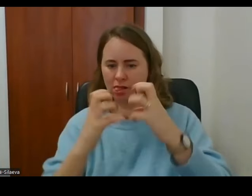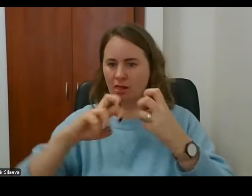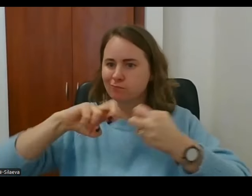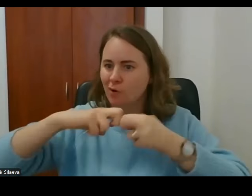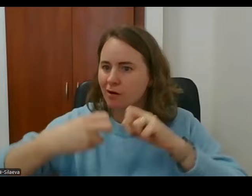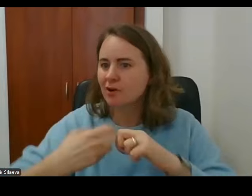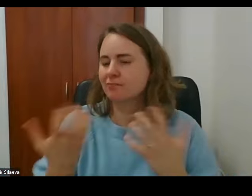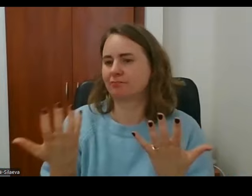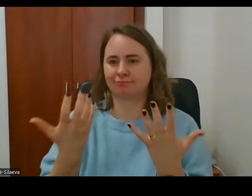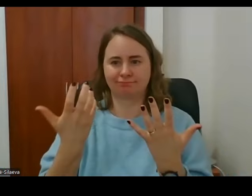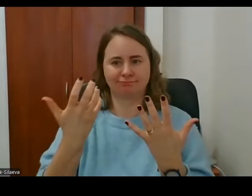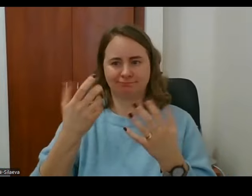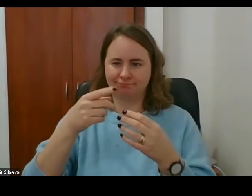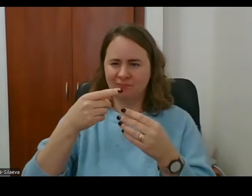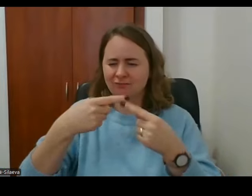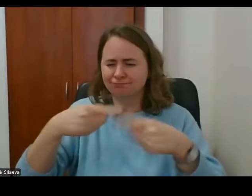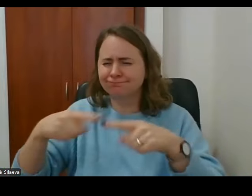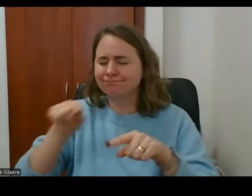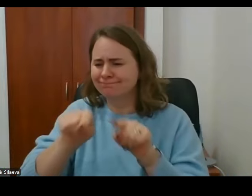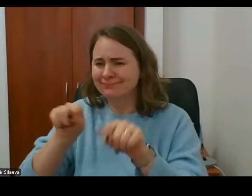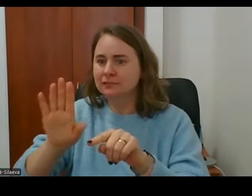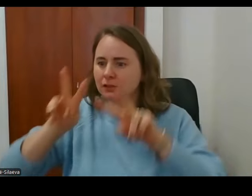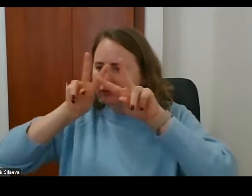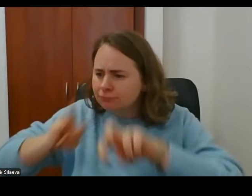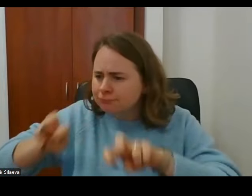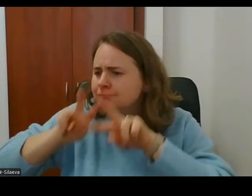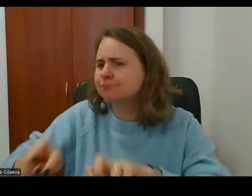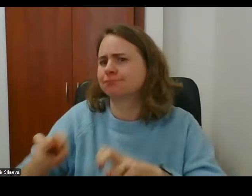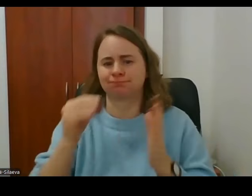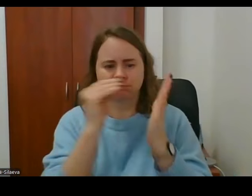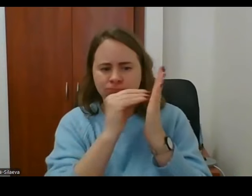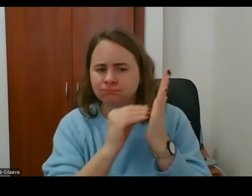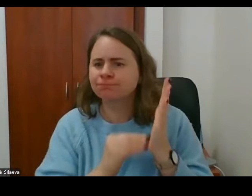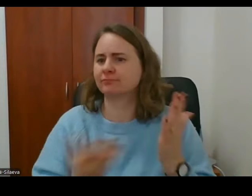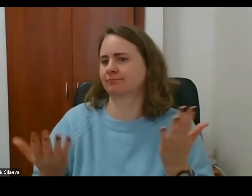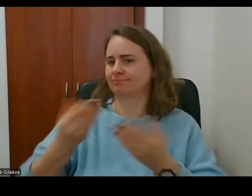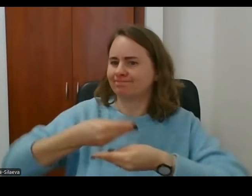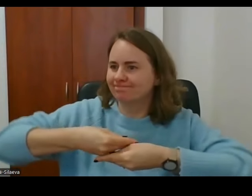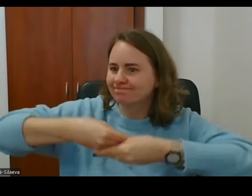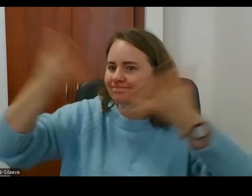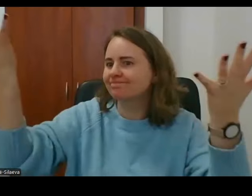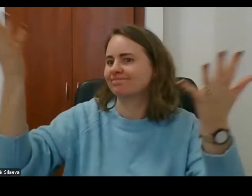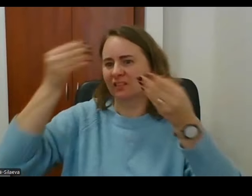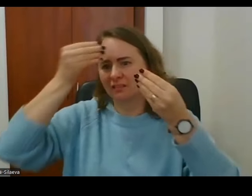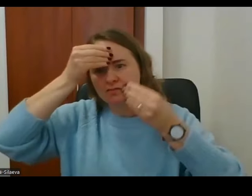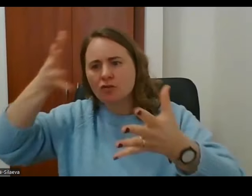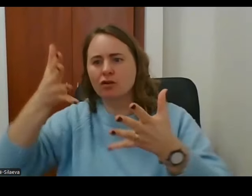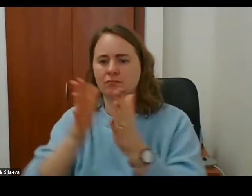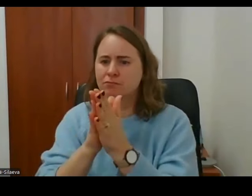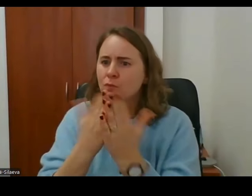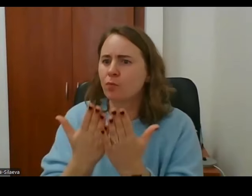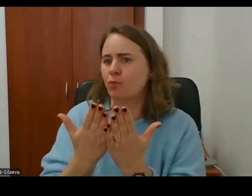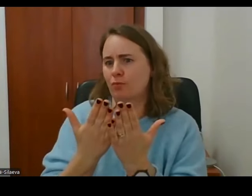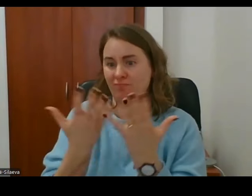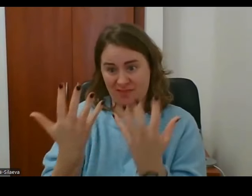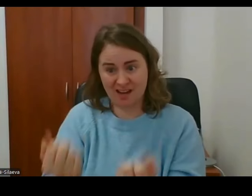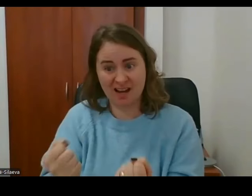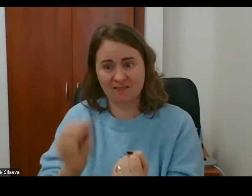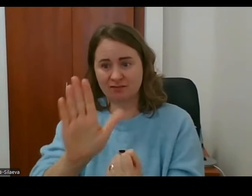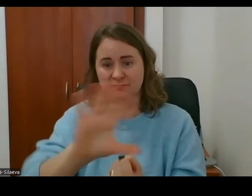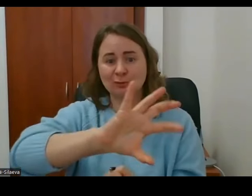it's higher, when it has problem, who can diagnose it? Are there any researches on that topic? Is there